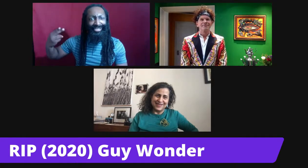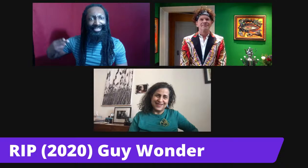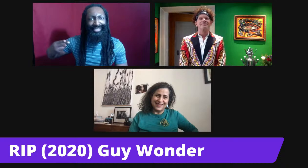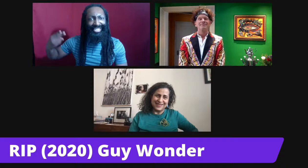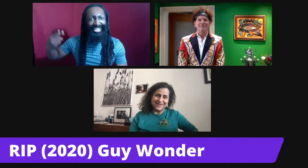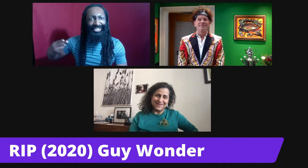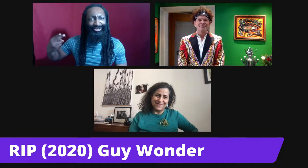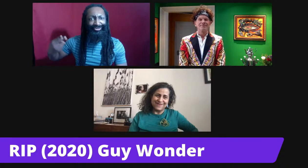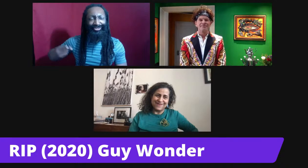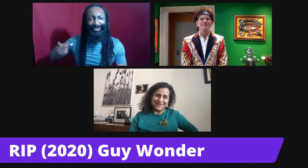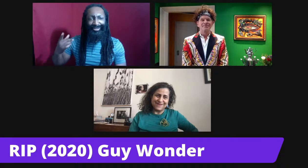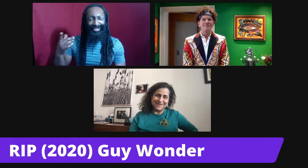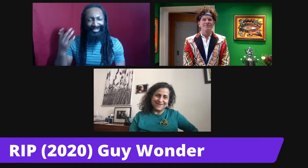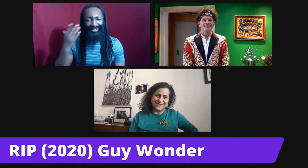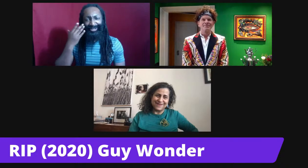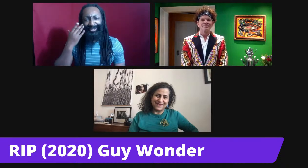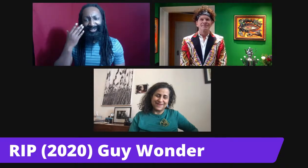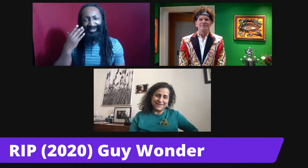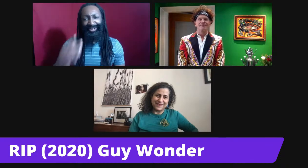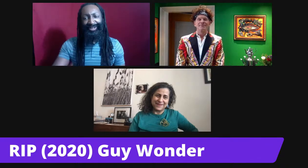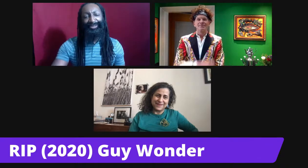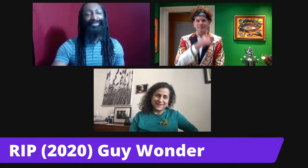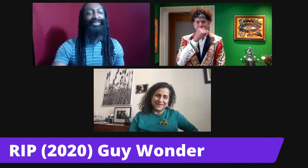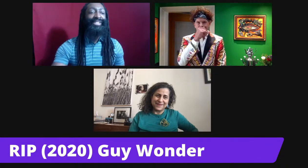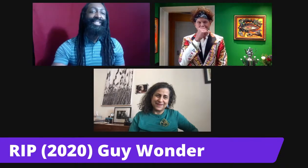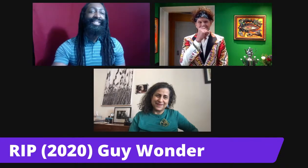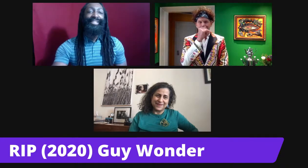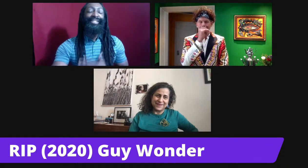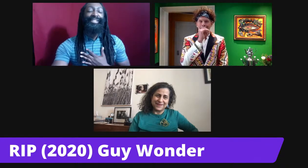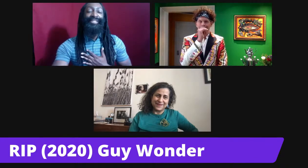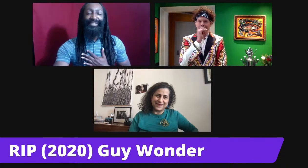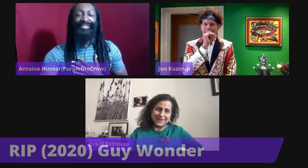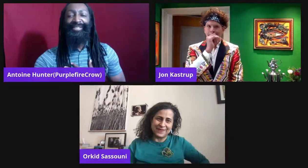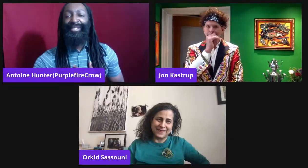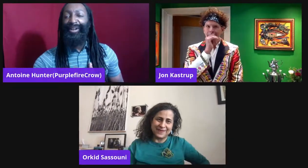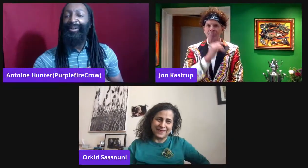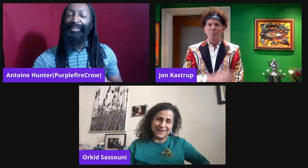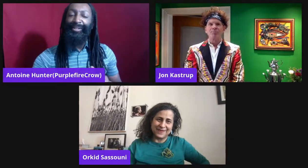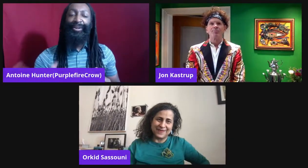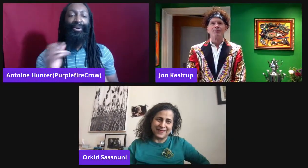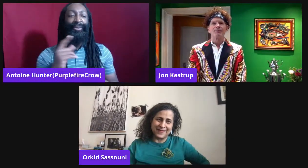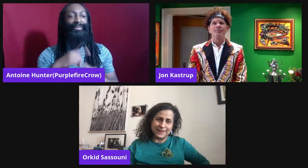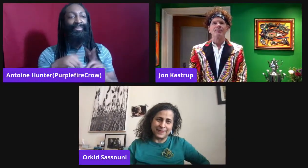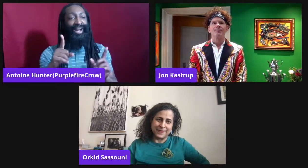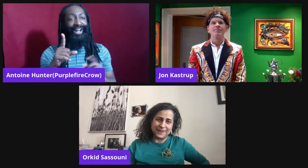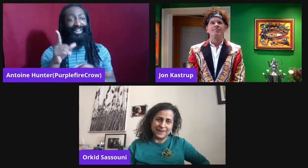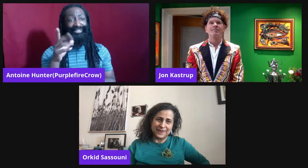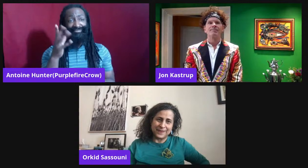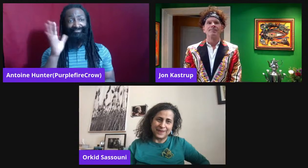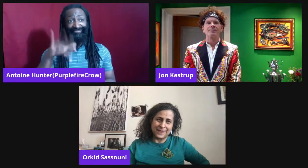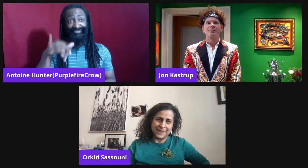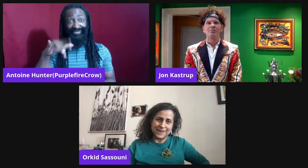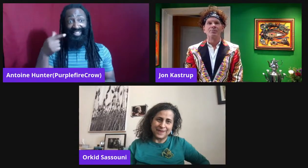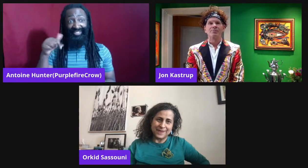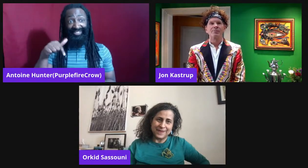from his beginning days up until now, and he left such a legacy.